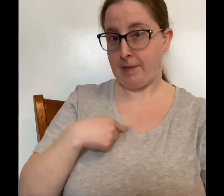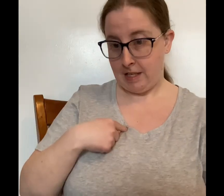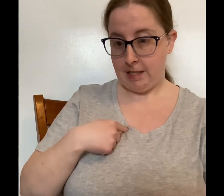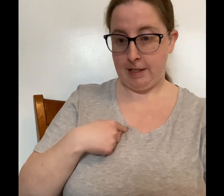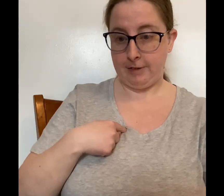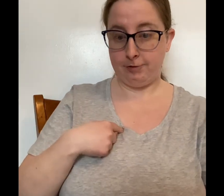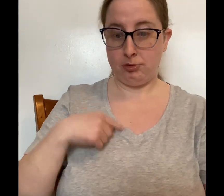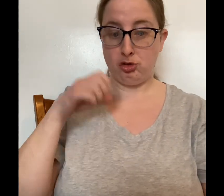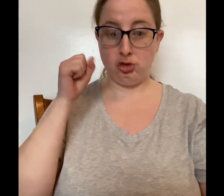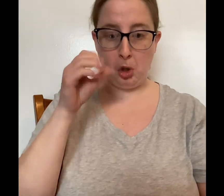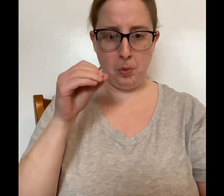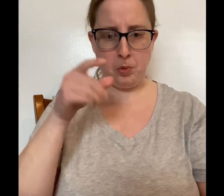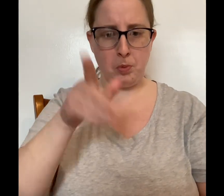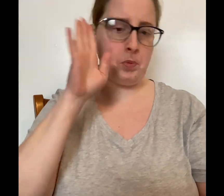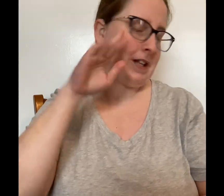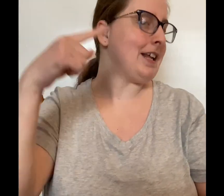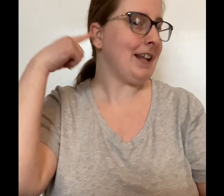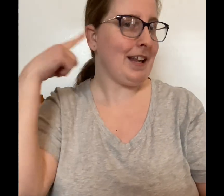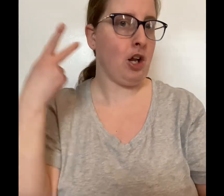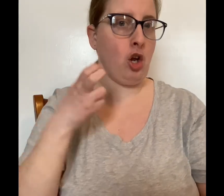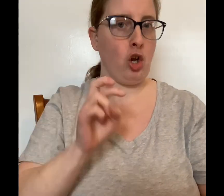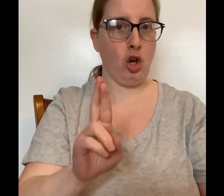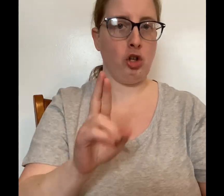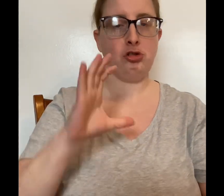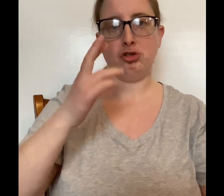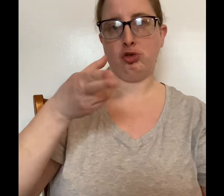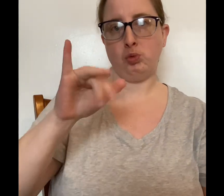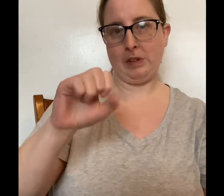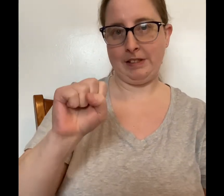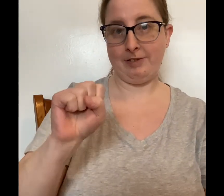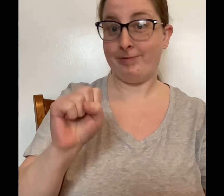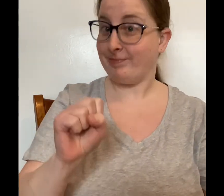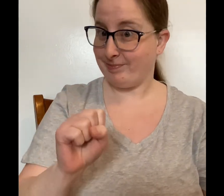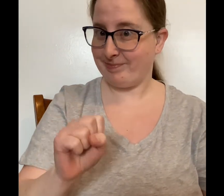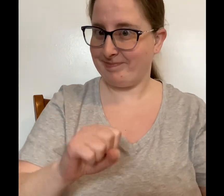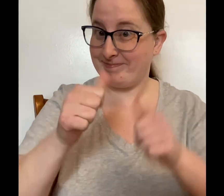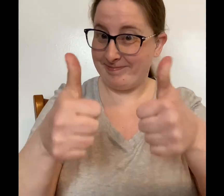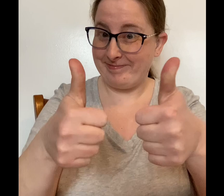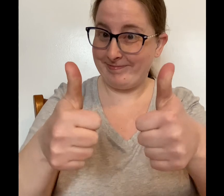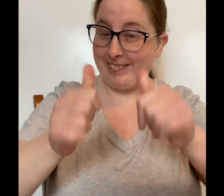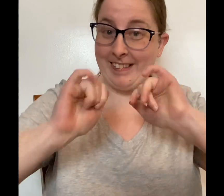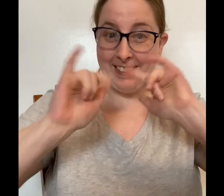voice in this video, so you will hear her voice.